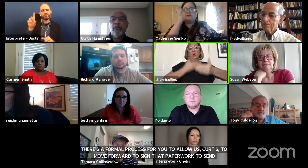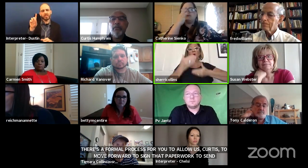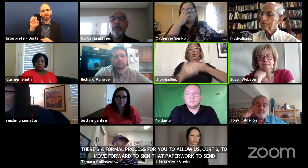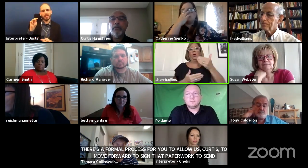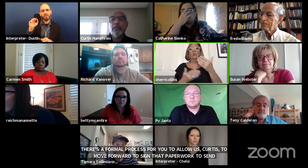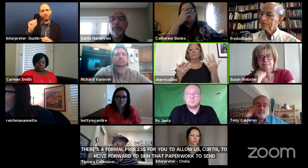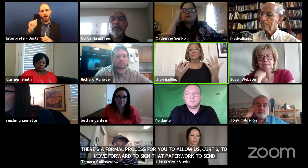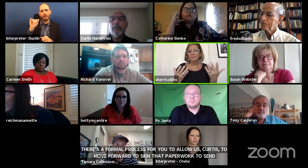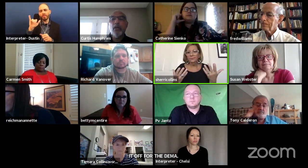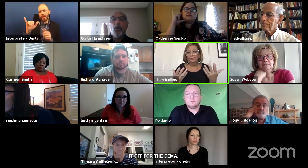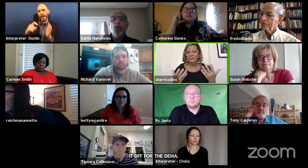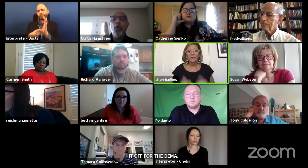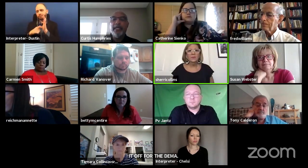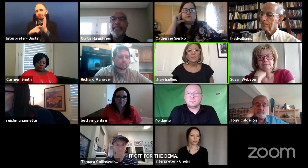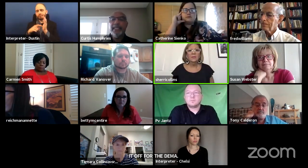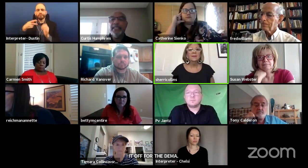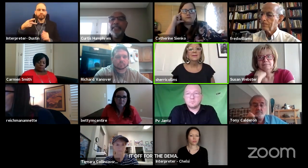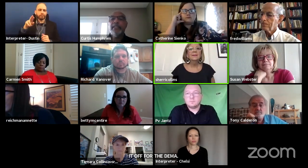of the protocol.